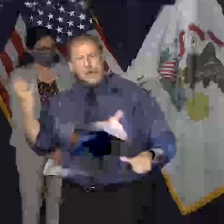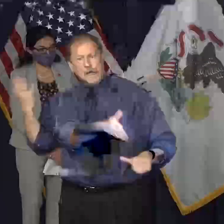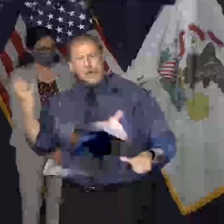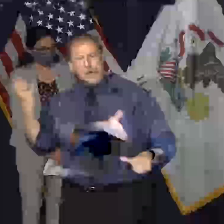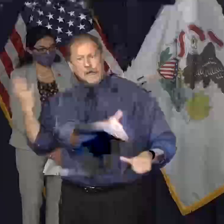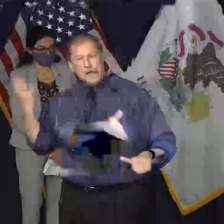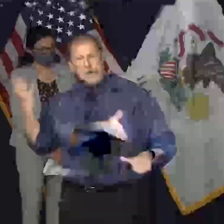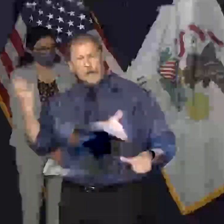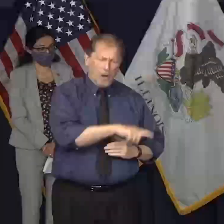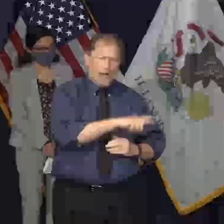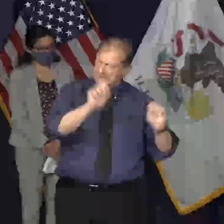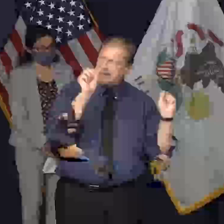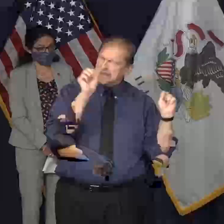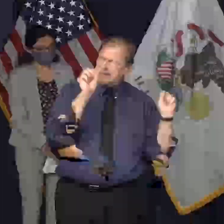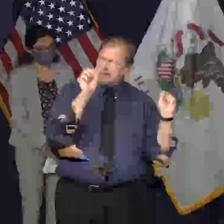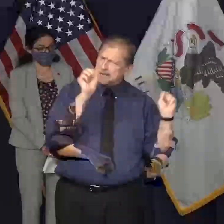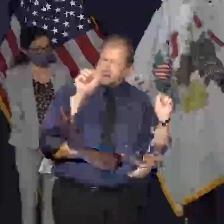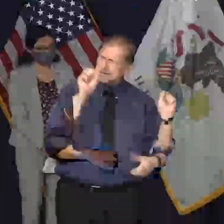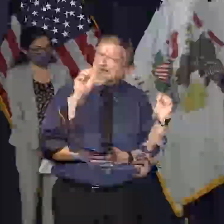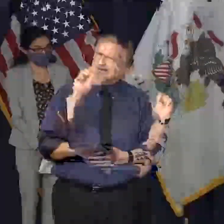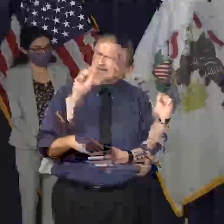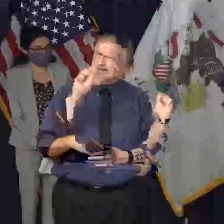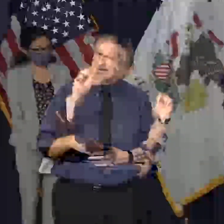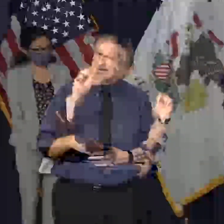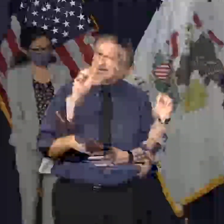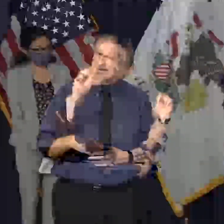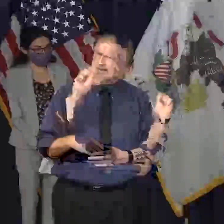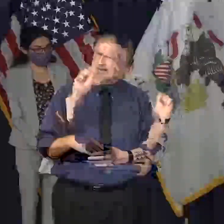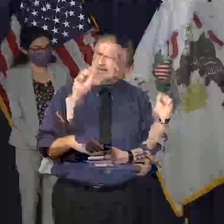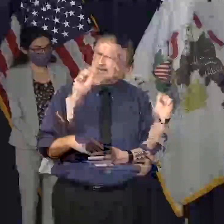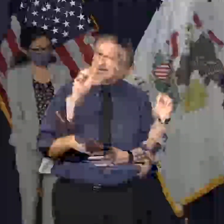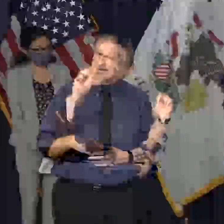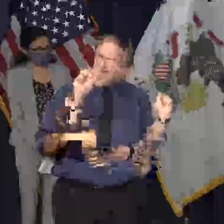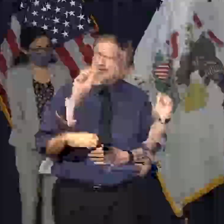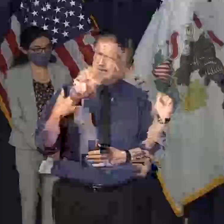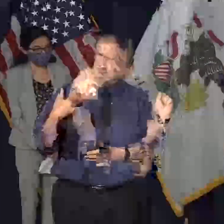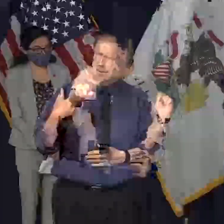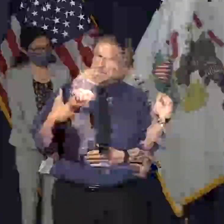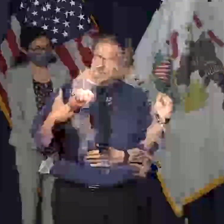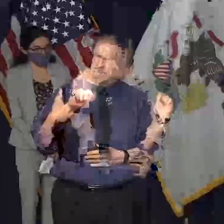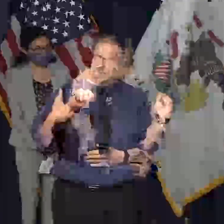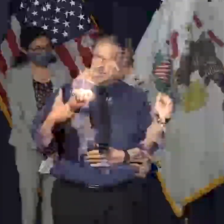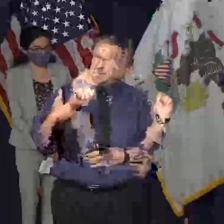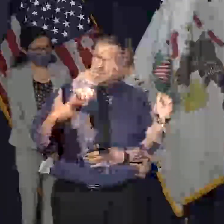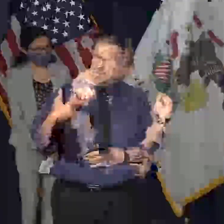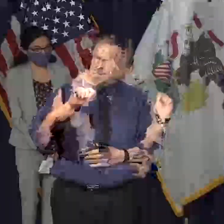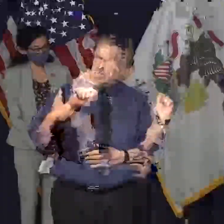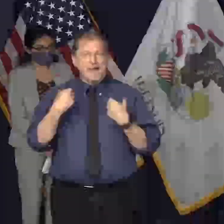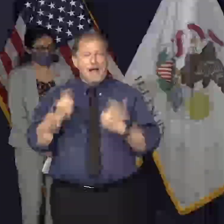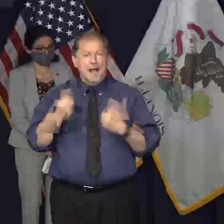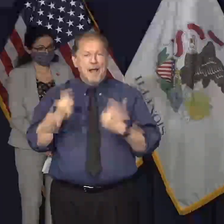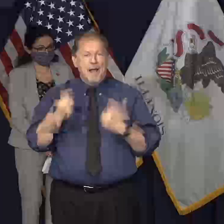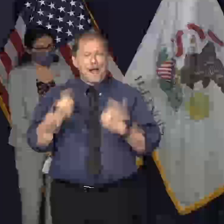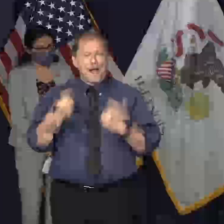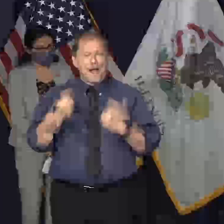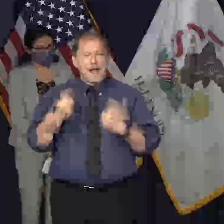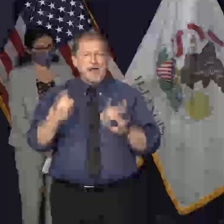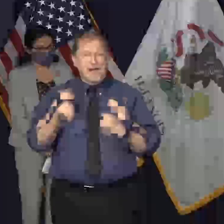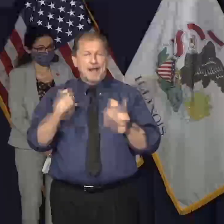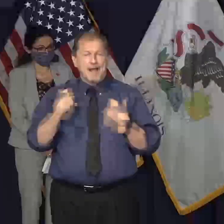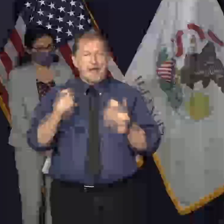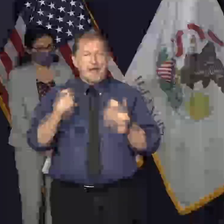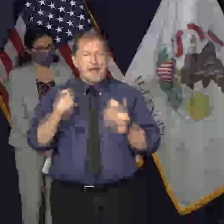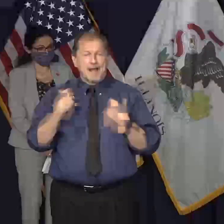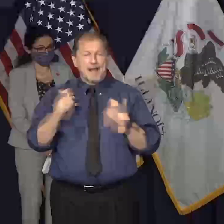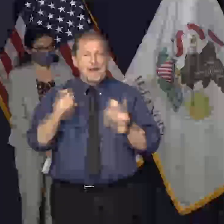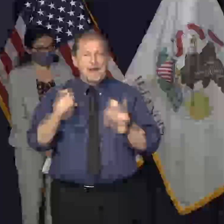testing. There are 120 federally qualified health centers conducting free testing, many